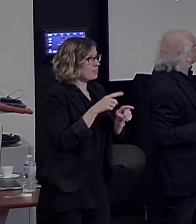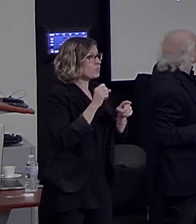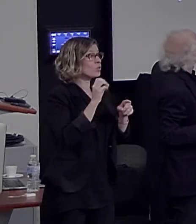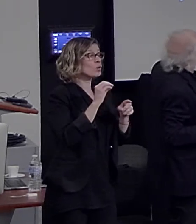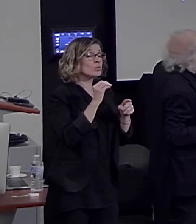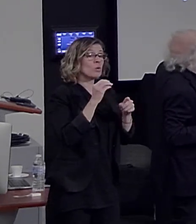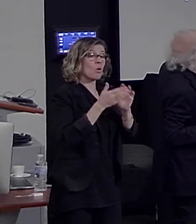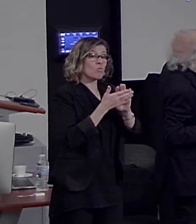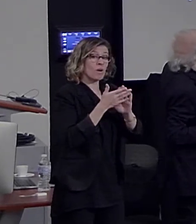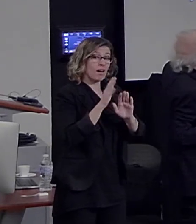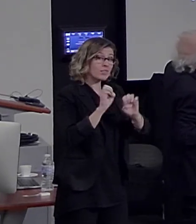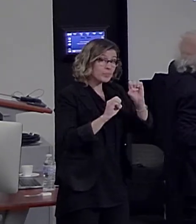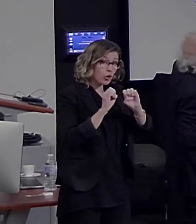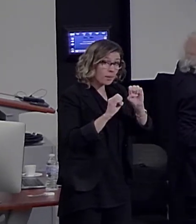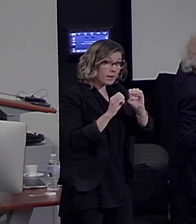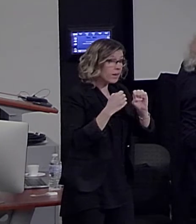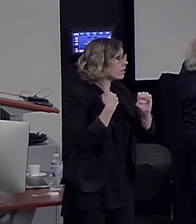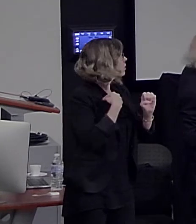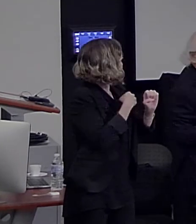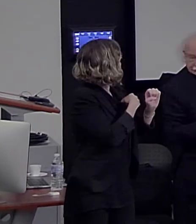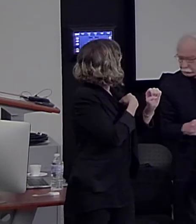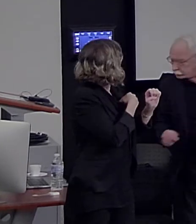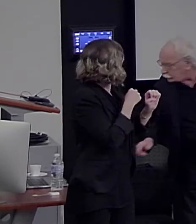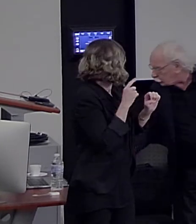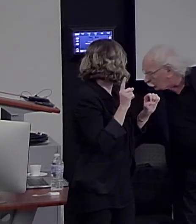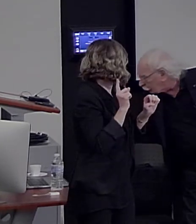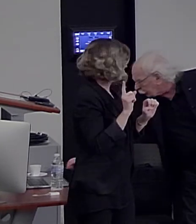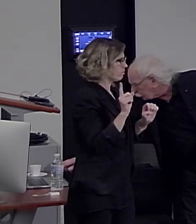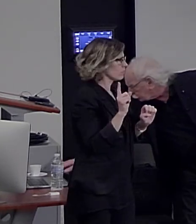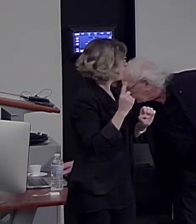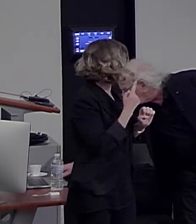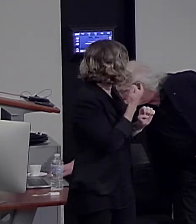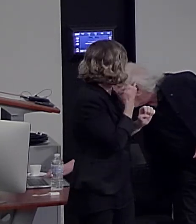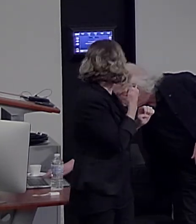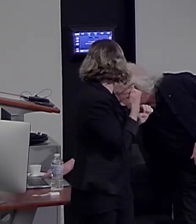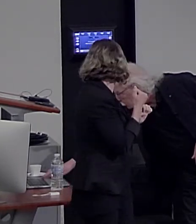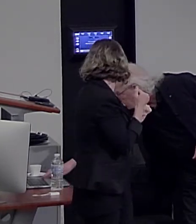experiment, however, we have to,